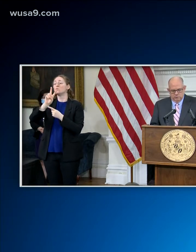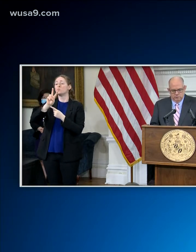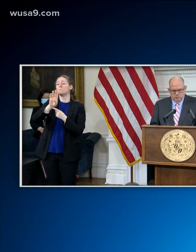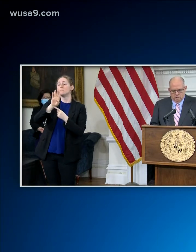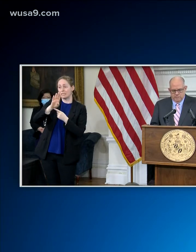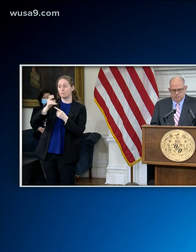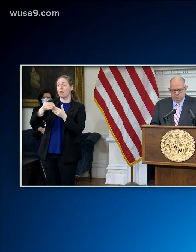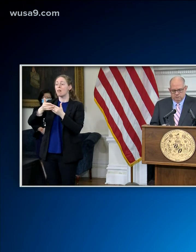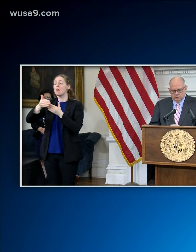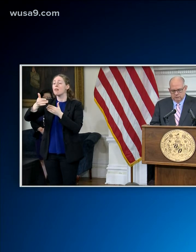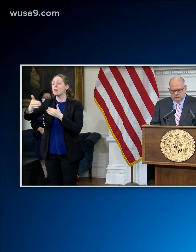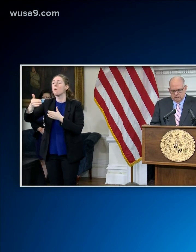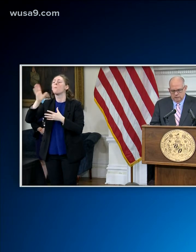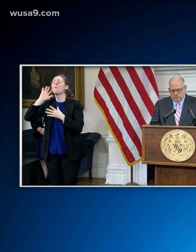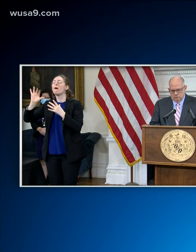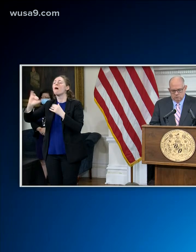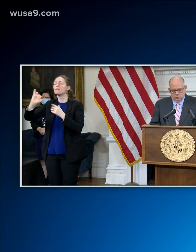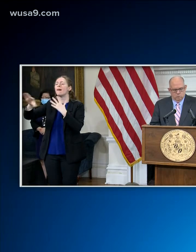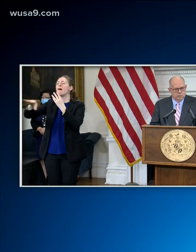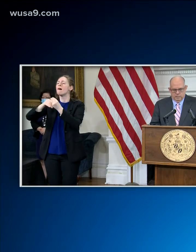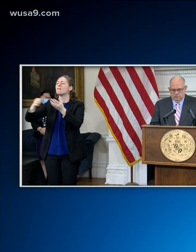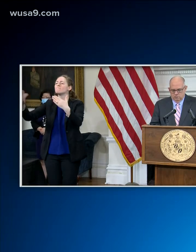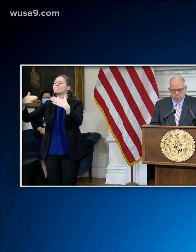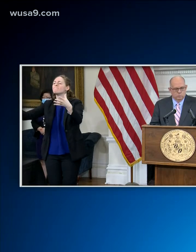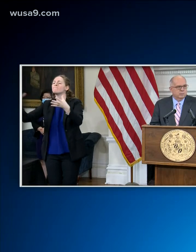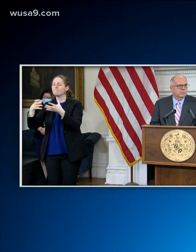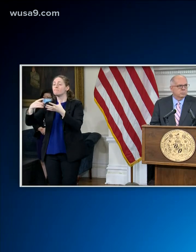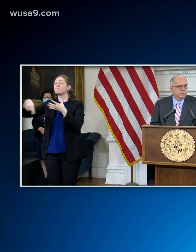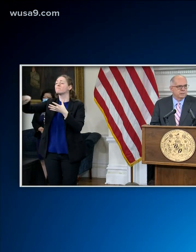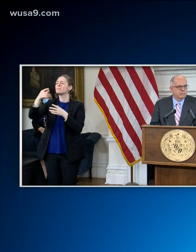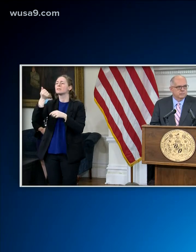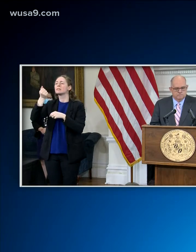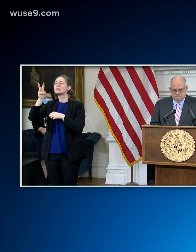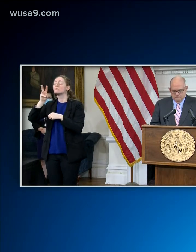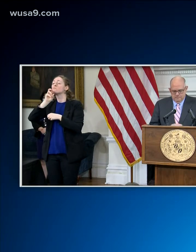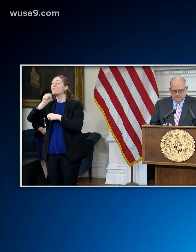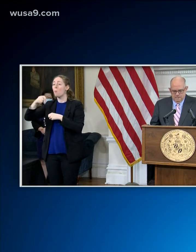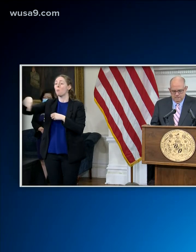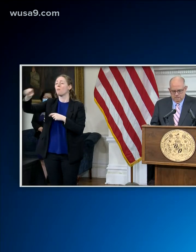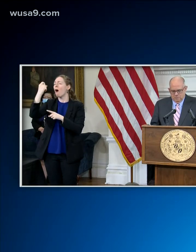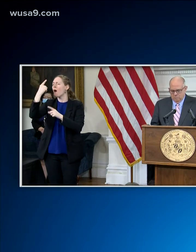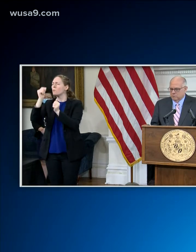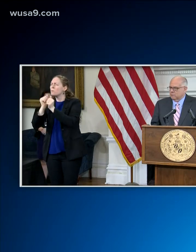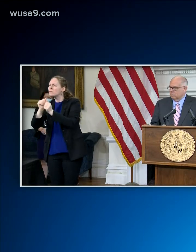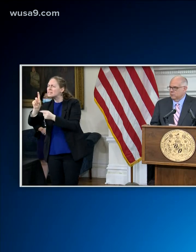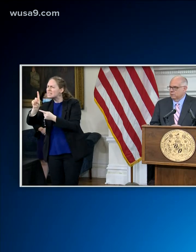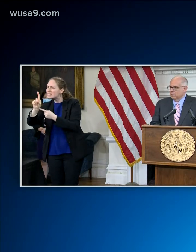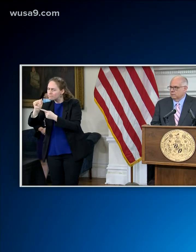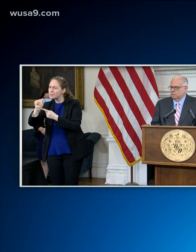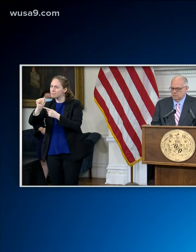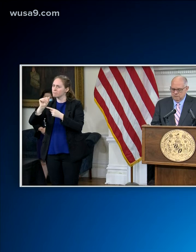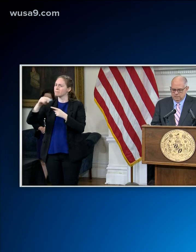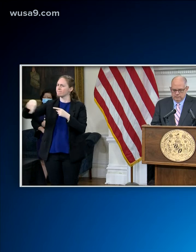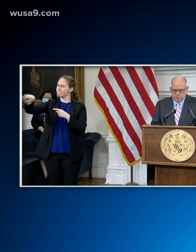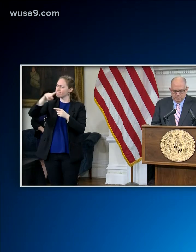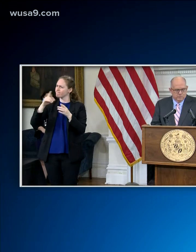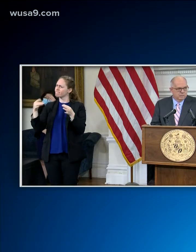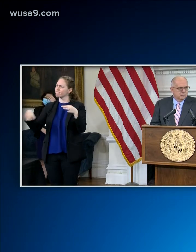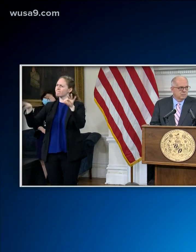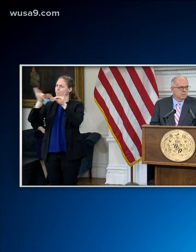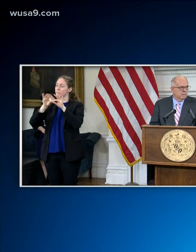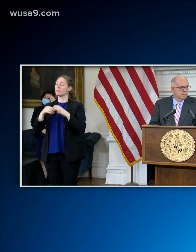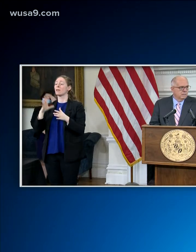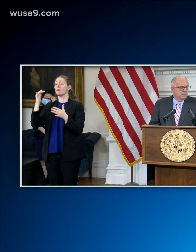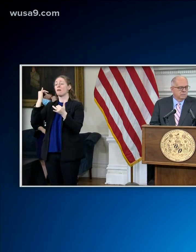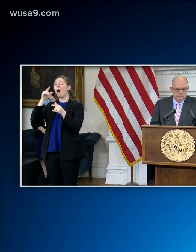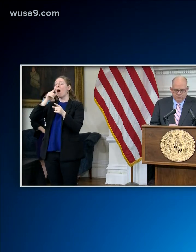also include all Marylanders 16 years old and over with disabilities. People with disabilities